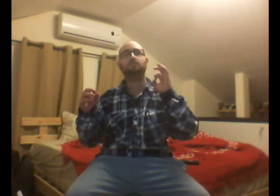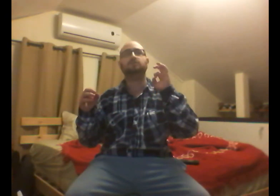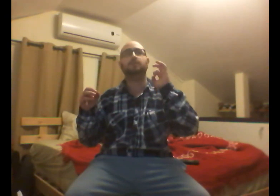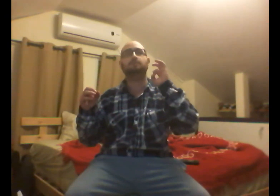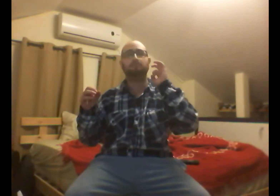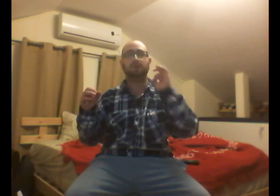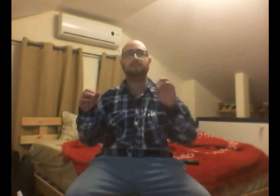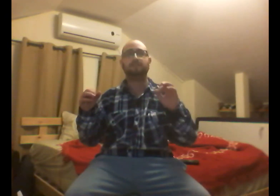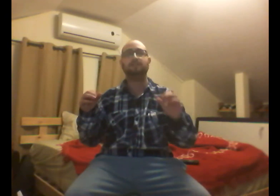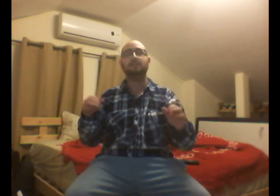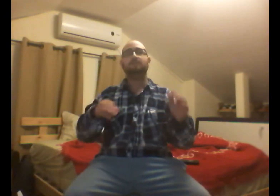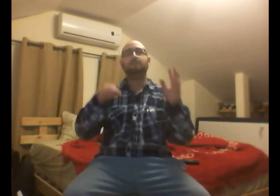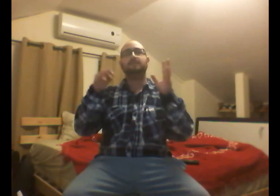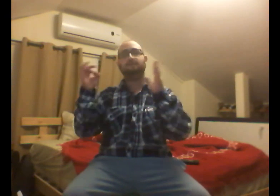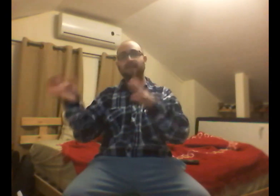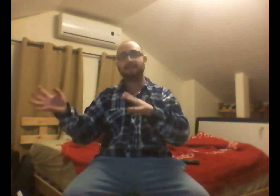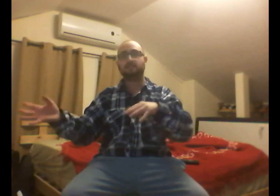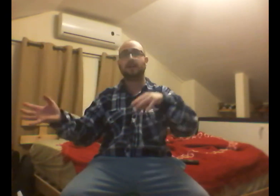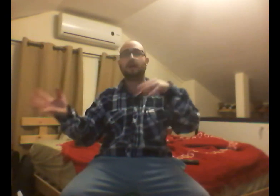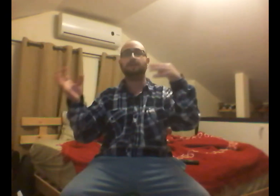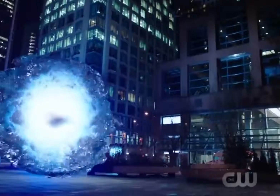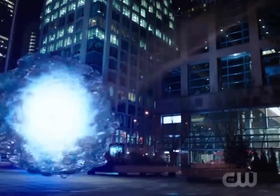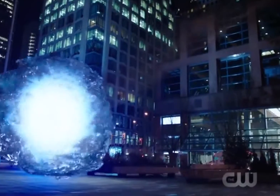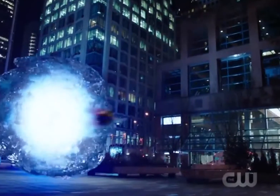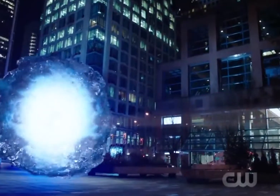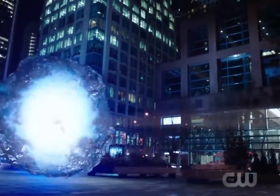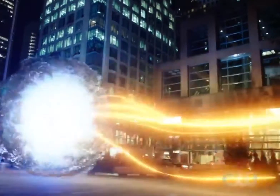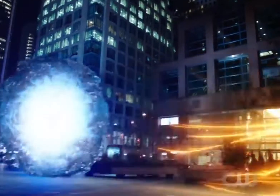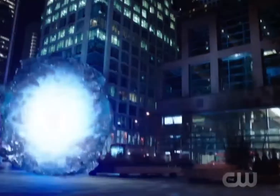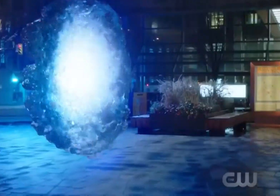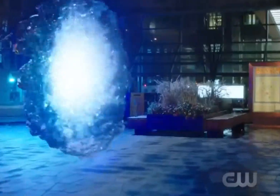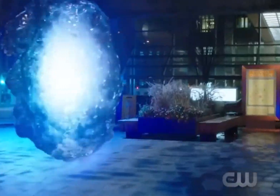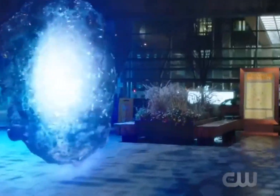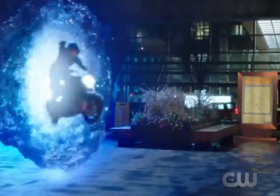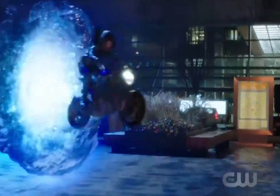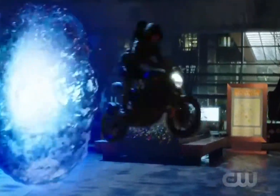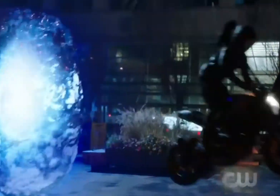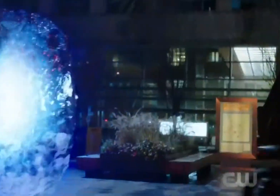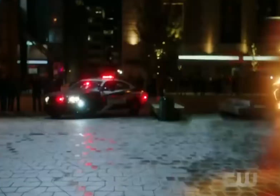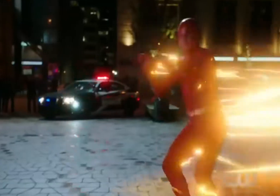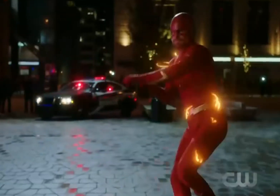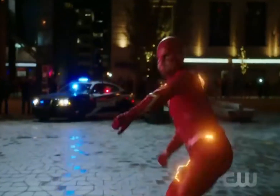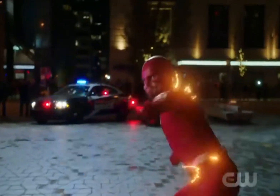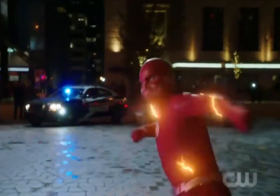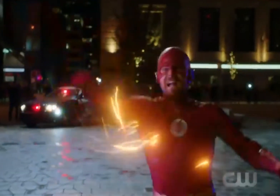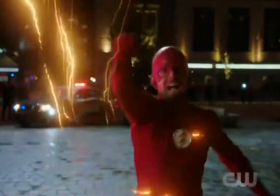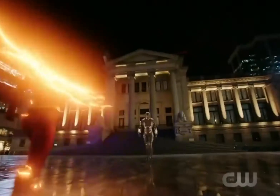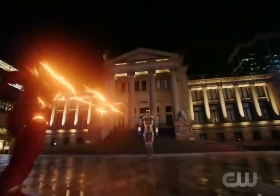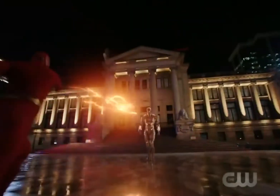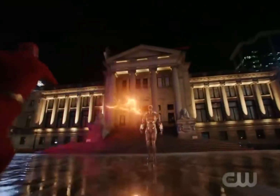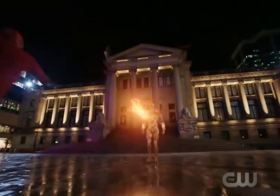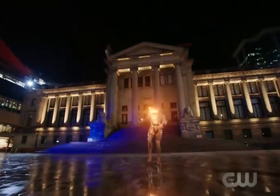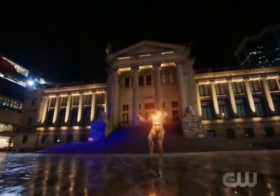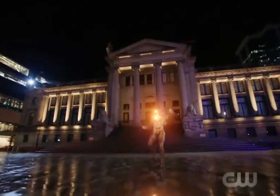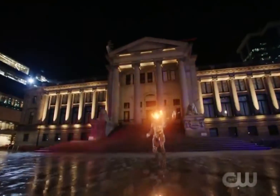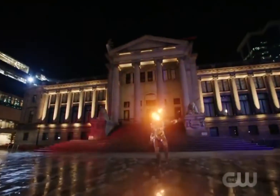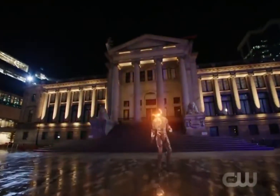was done perfectly, from the effects to how they maneuvered around his powers to how it was very crucially important that he would